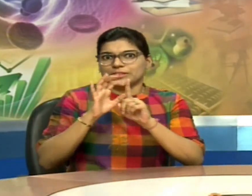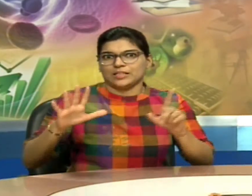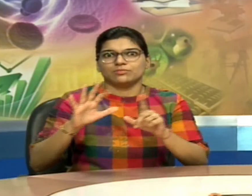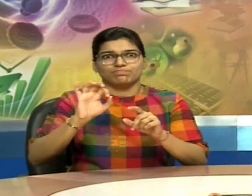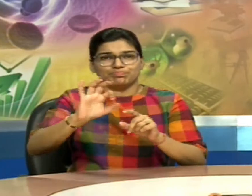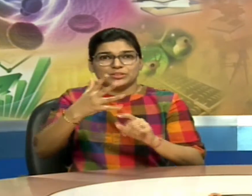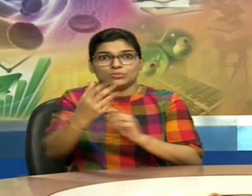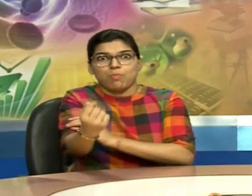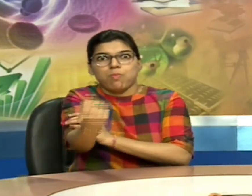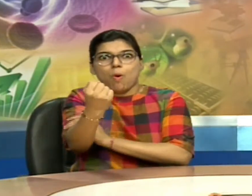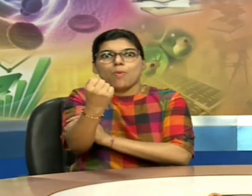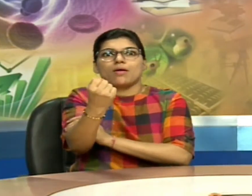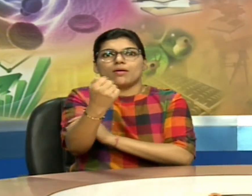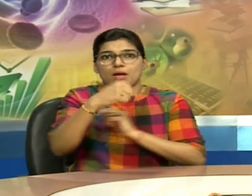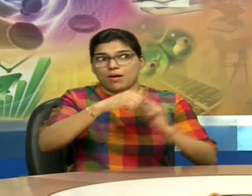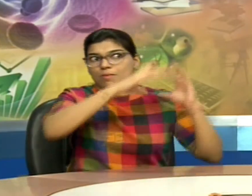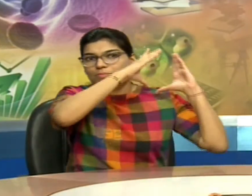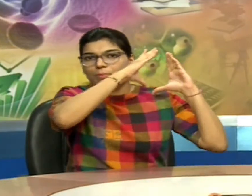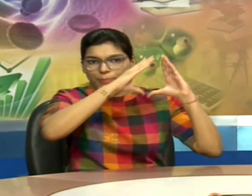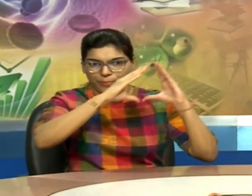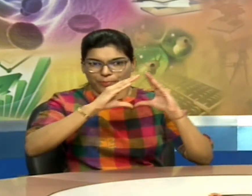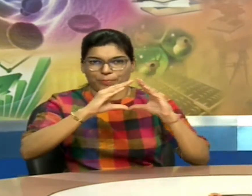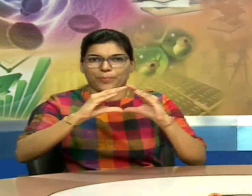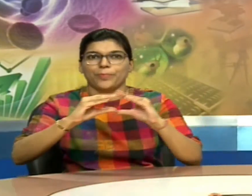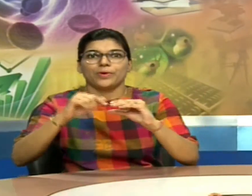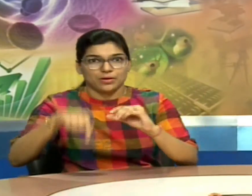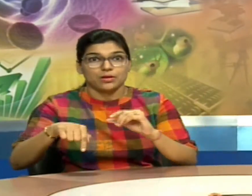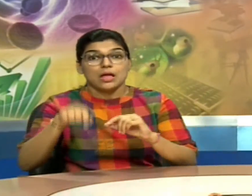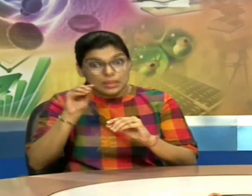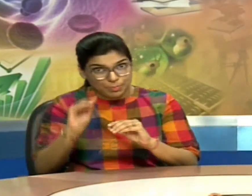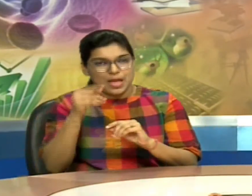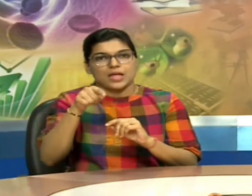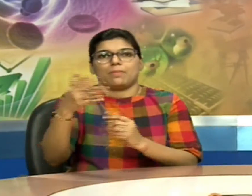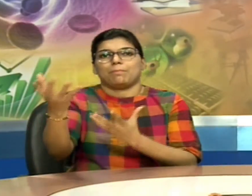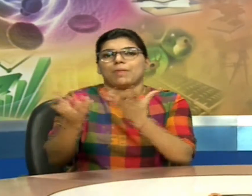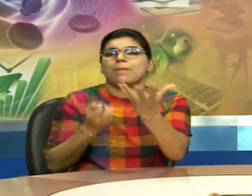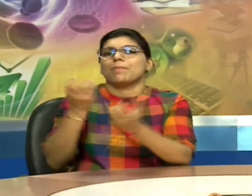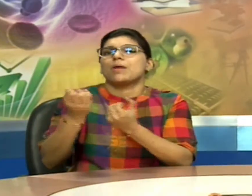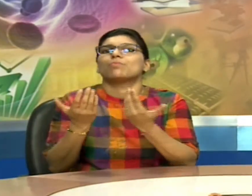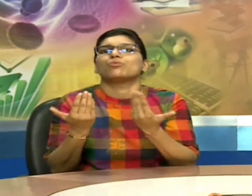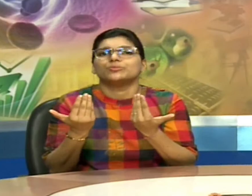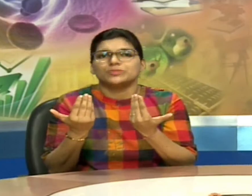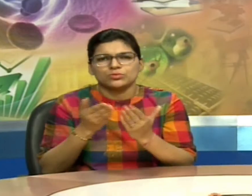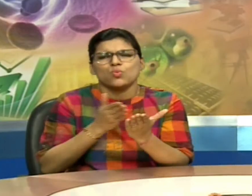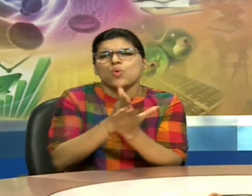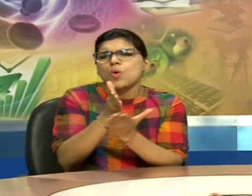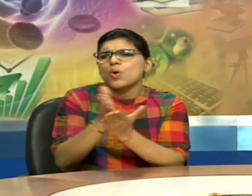and appliances. Like in earlier time, the machines